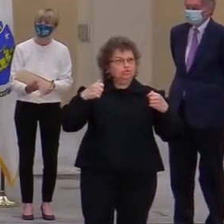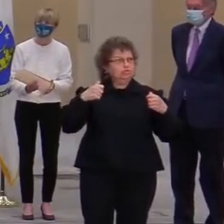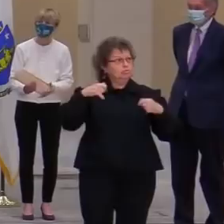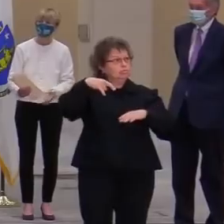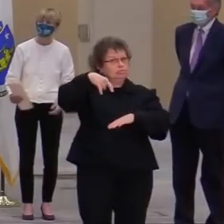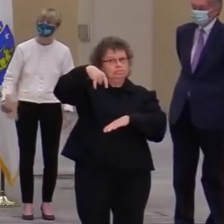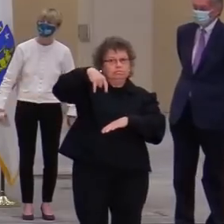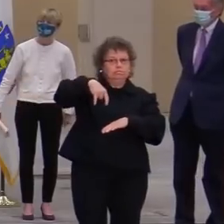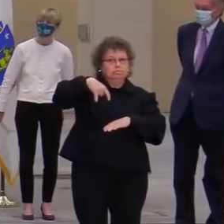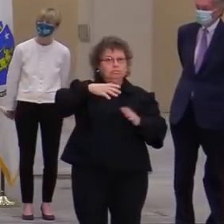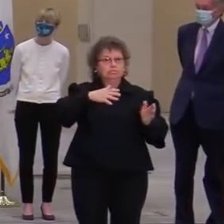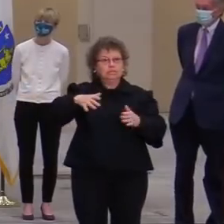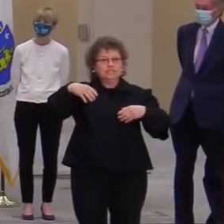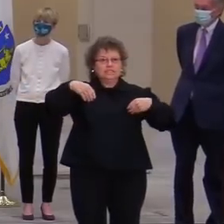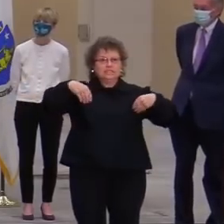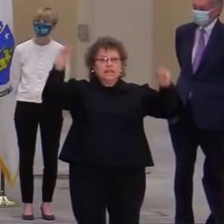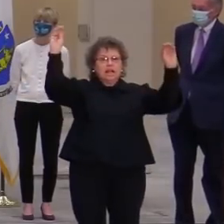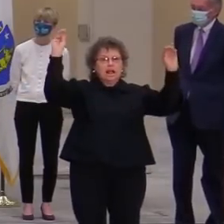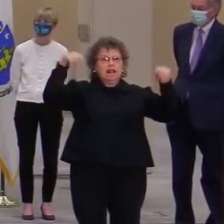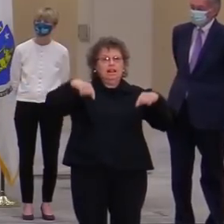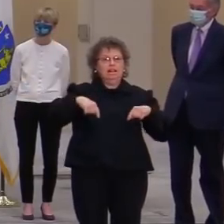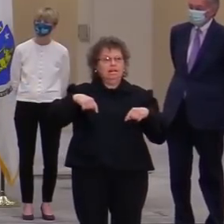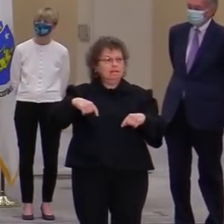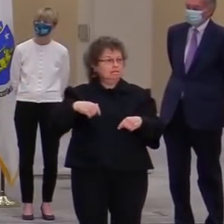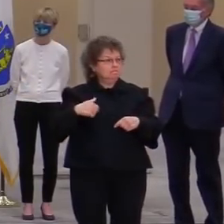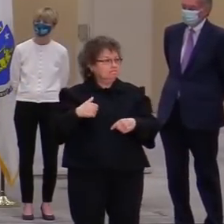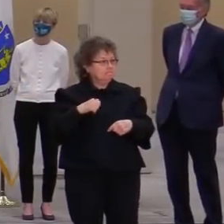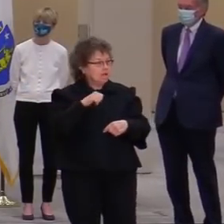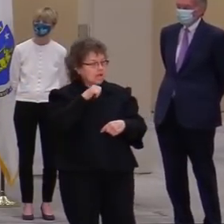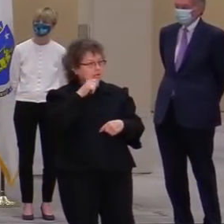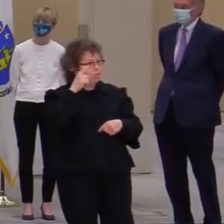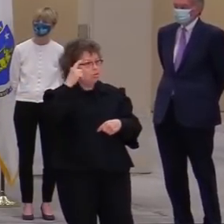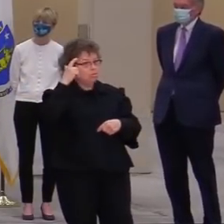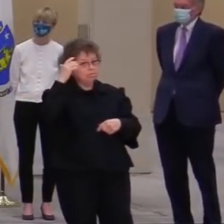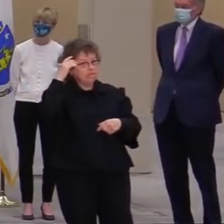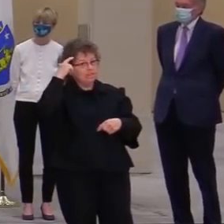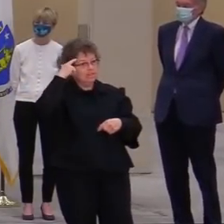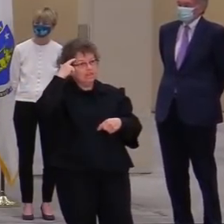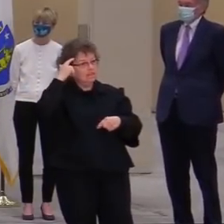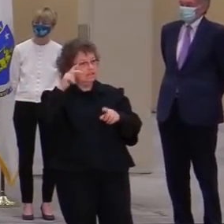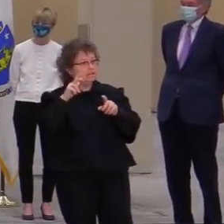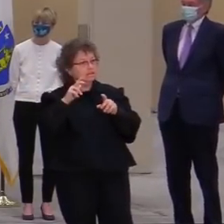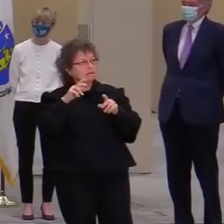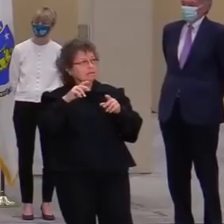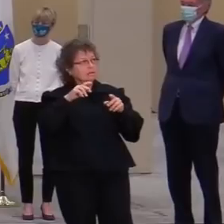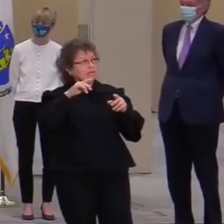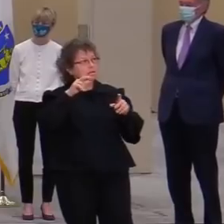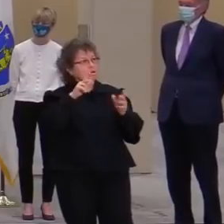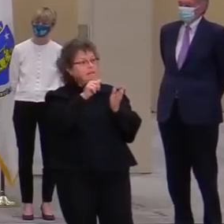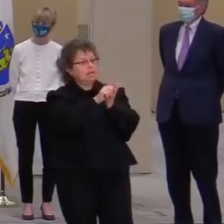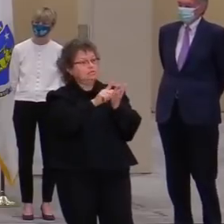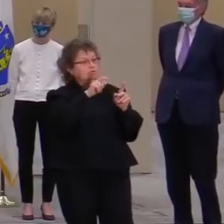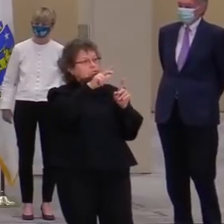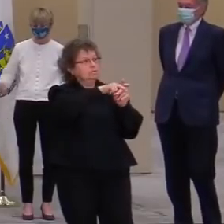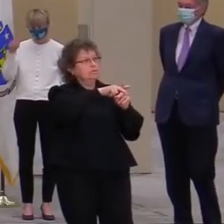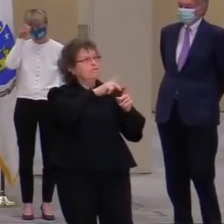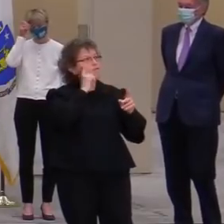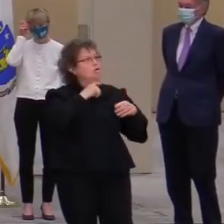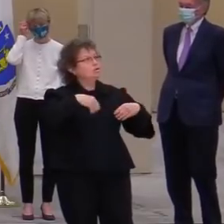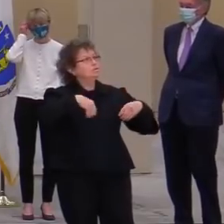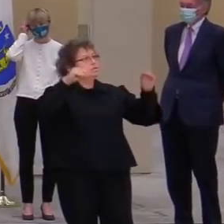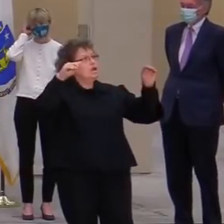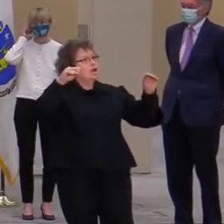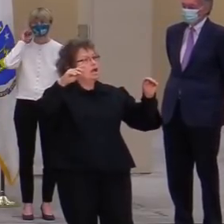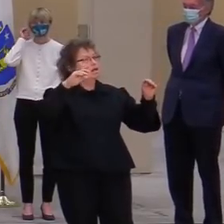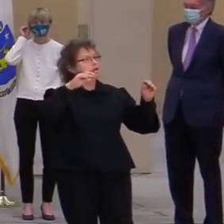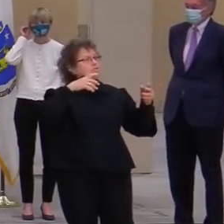I don't think there's legislation pending at this point. The legislation that we filed died at the end of the last session. But if